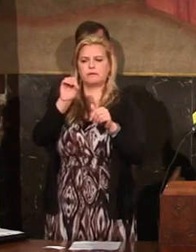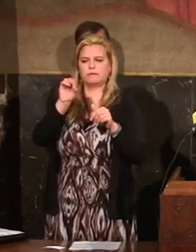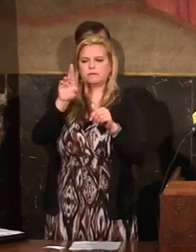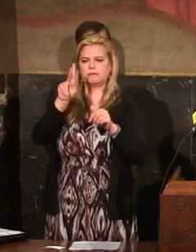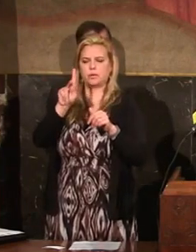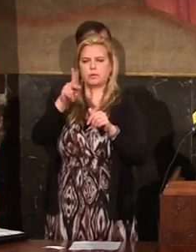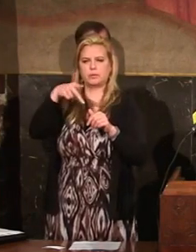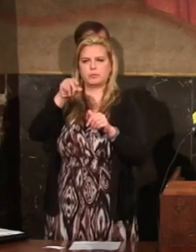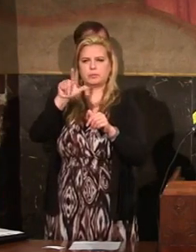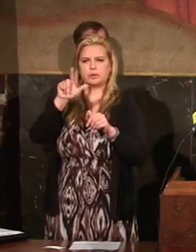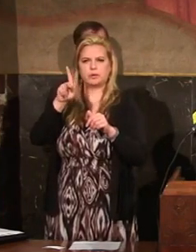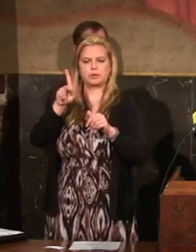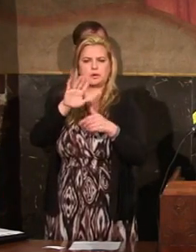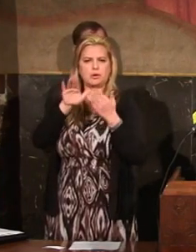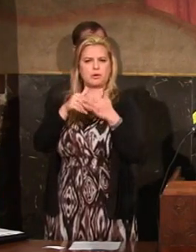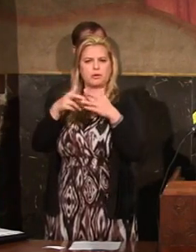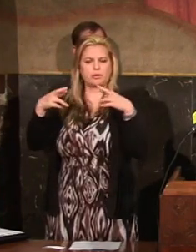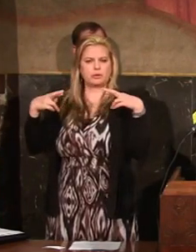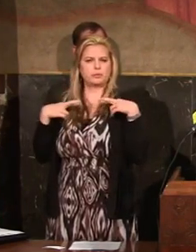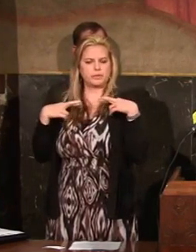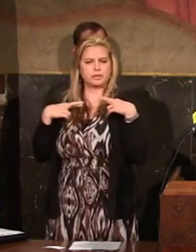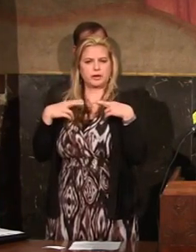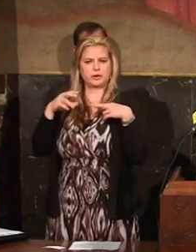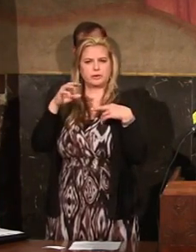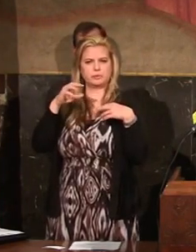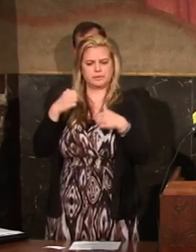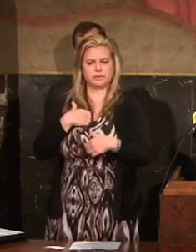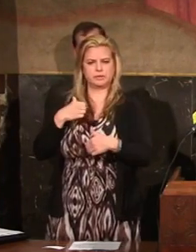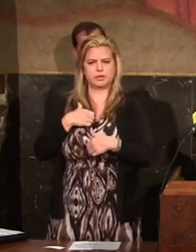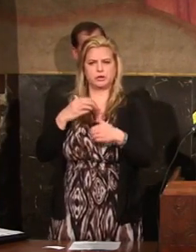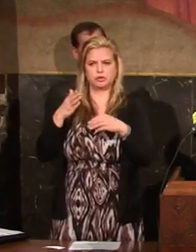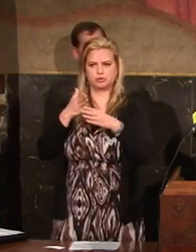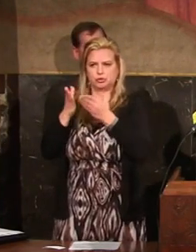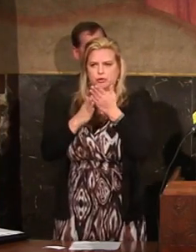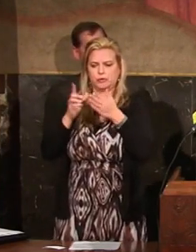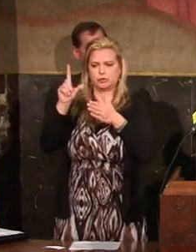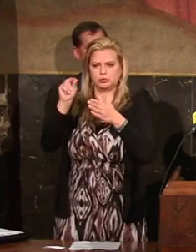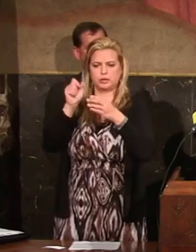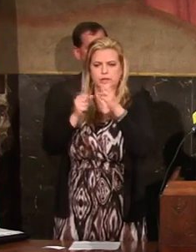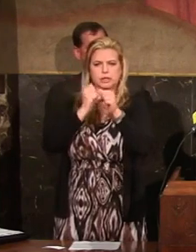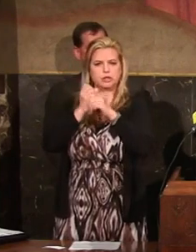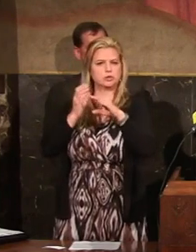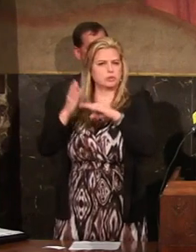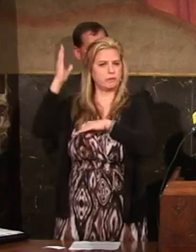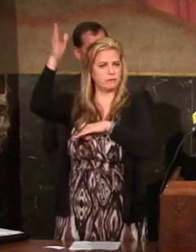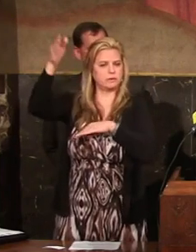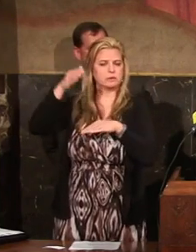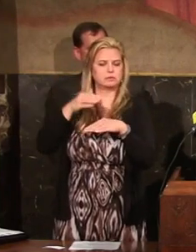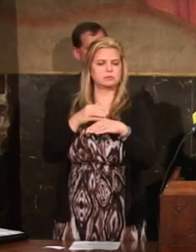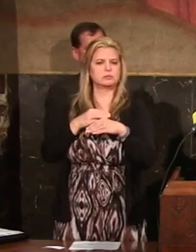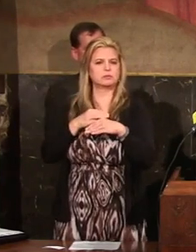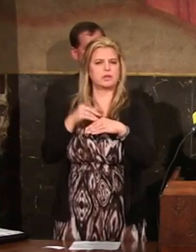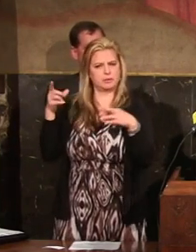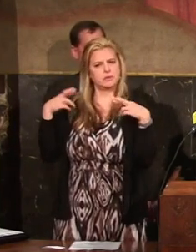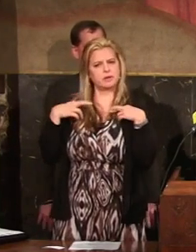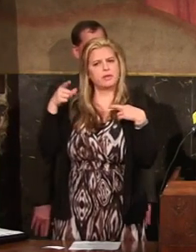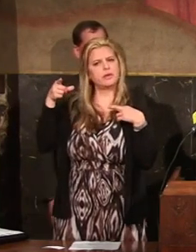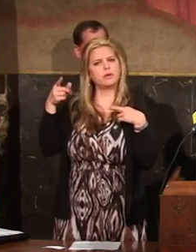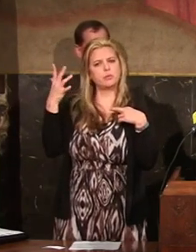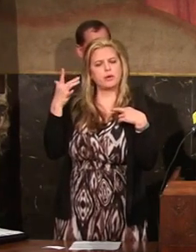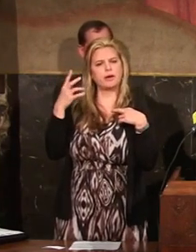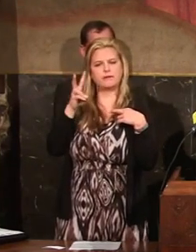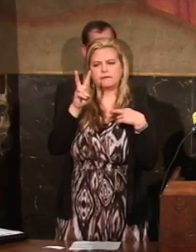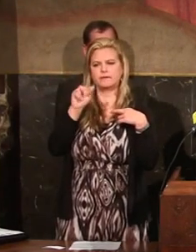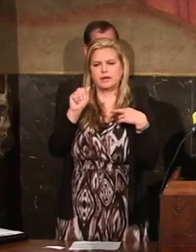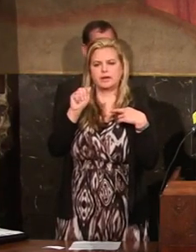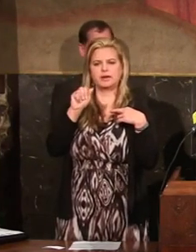all the military retirees we have there, who served 20 years plus in many cases, and they retired there because of the